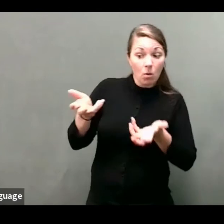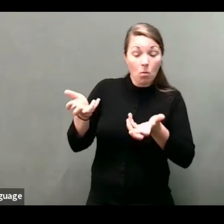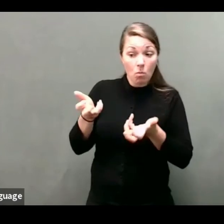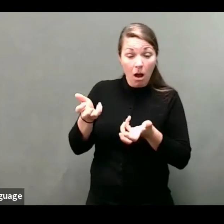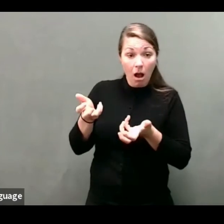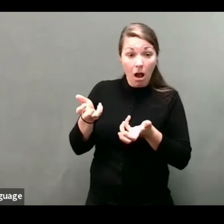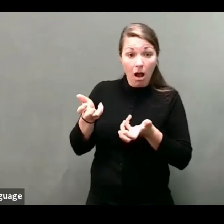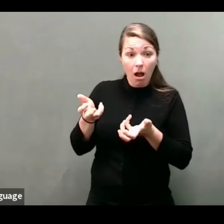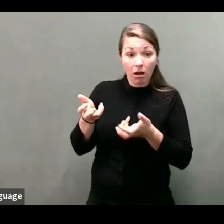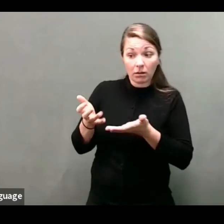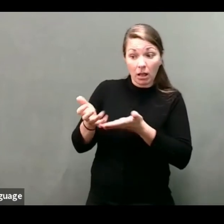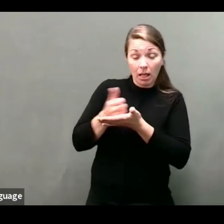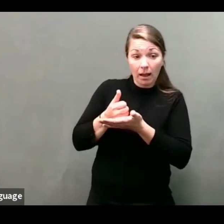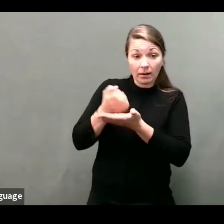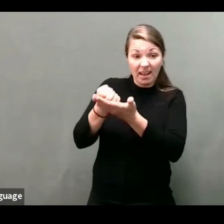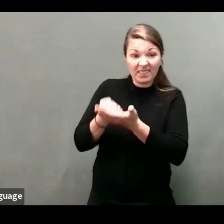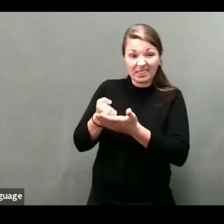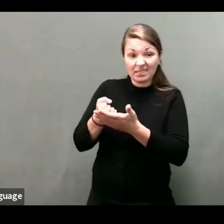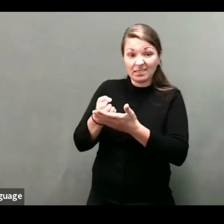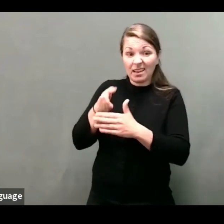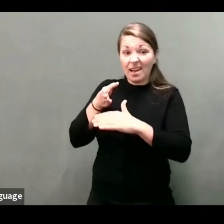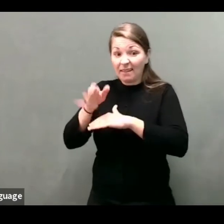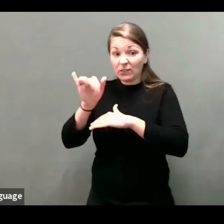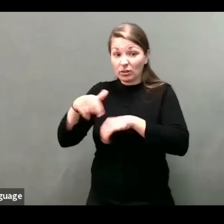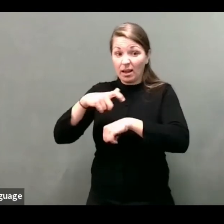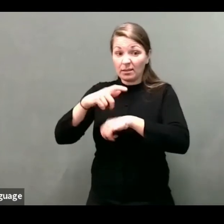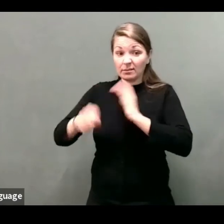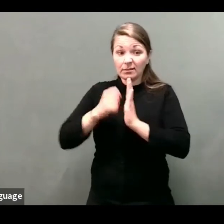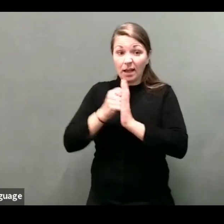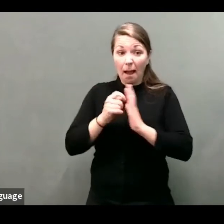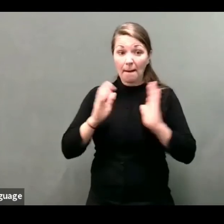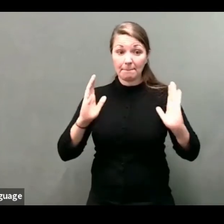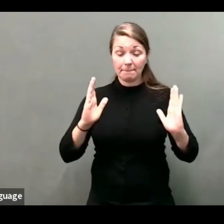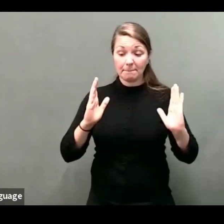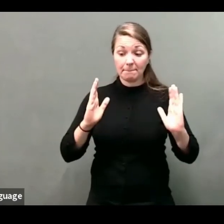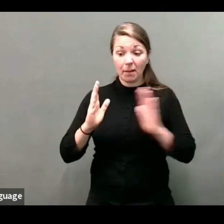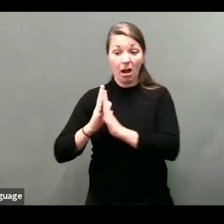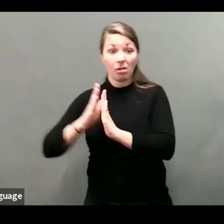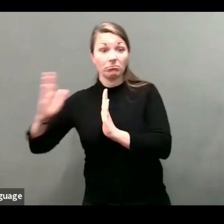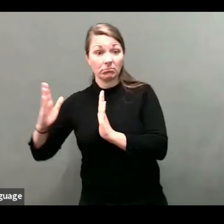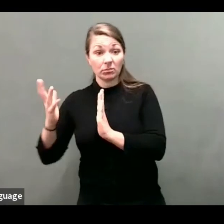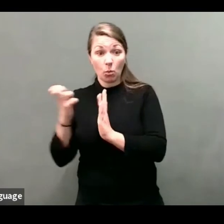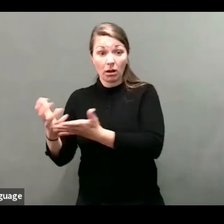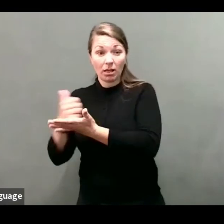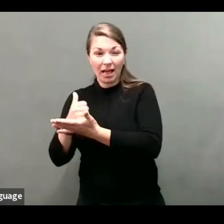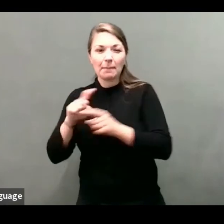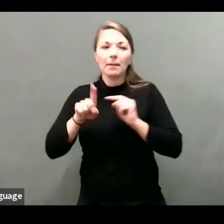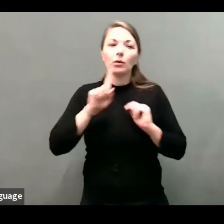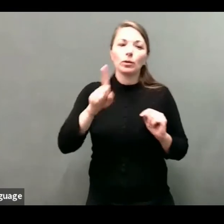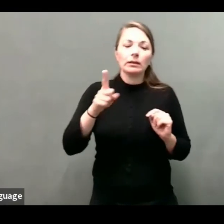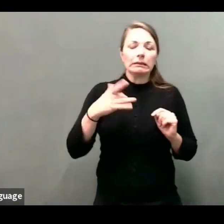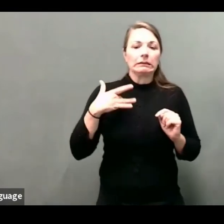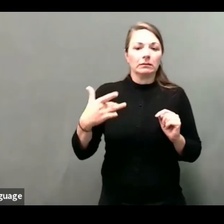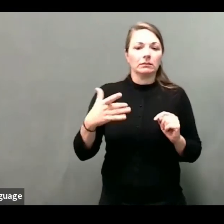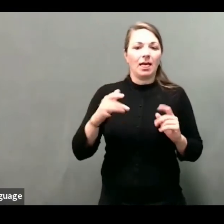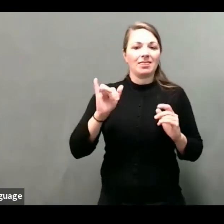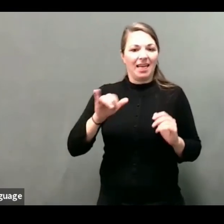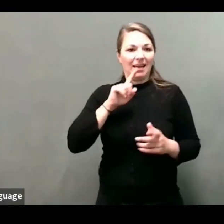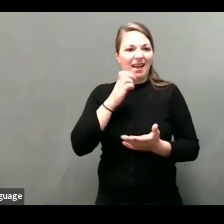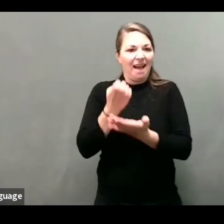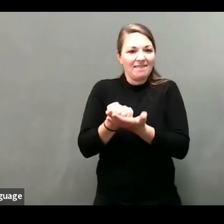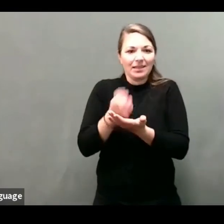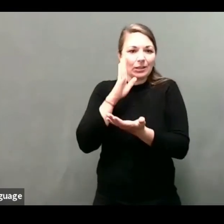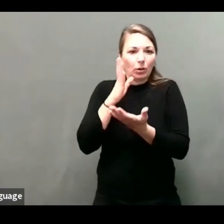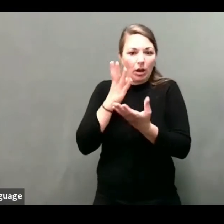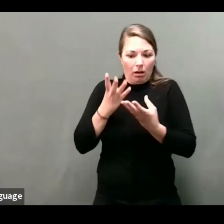evidence beyond that time frame. But in general, physical evidence will be off of the patient's body and no longer able to